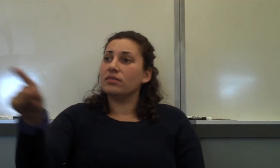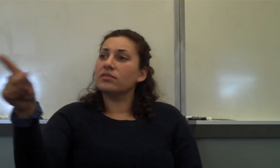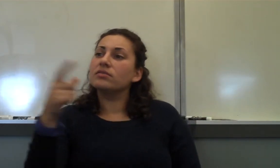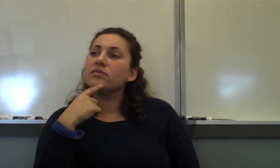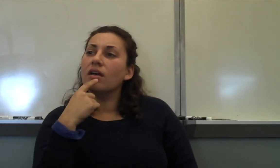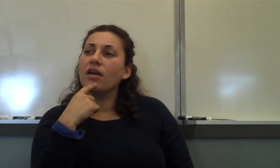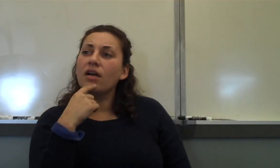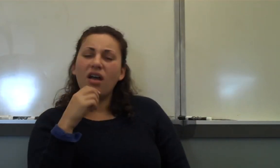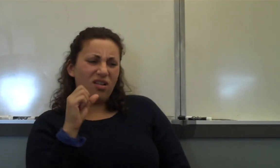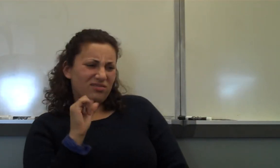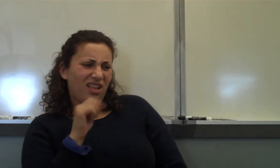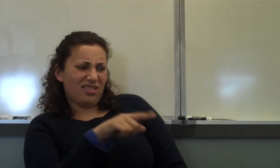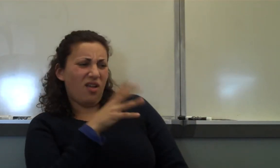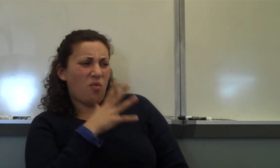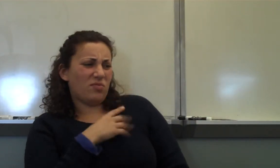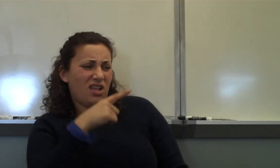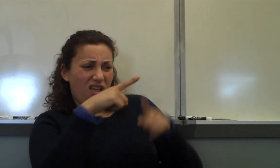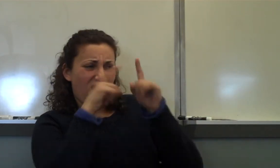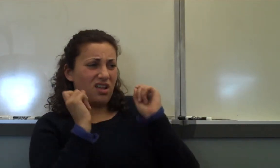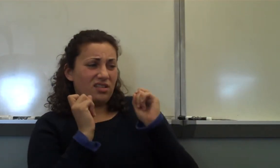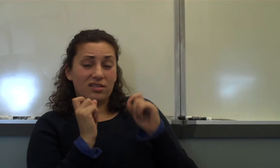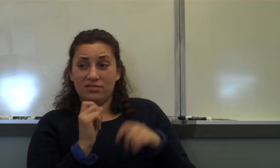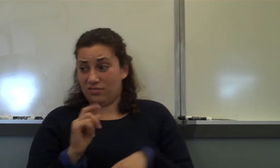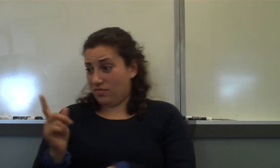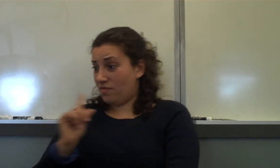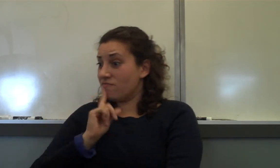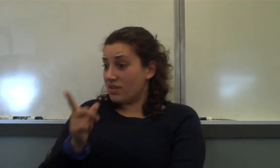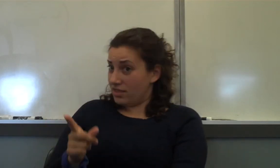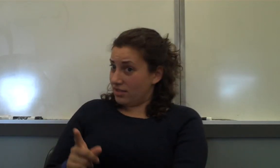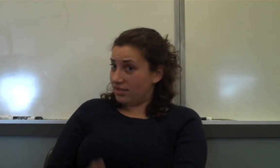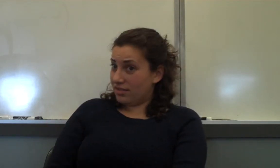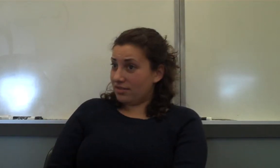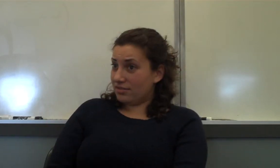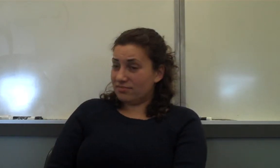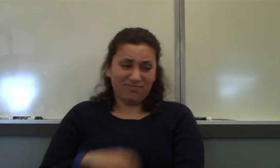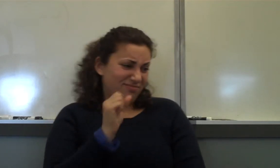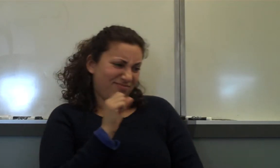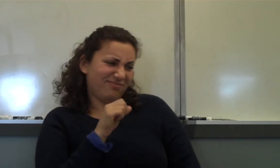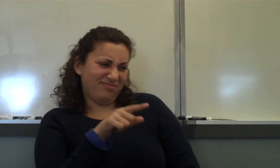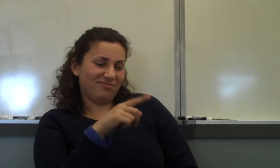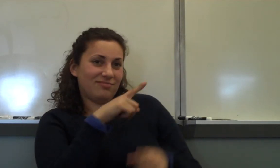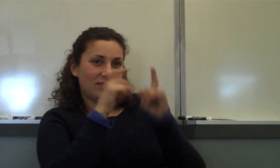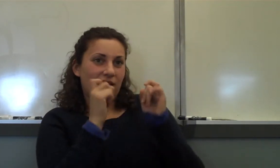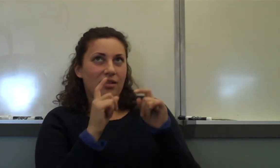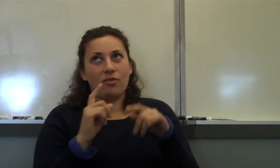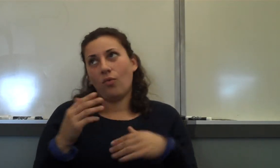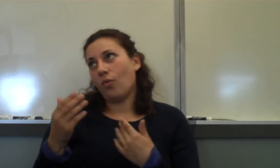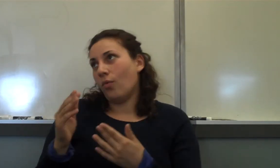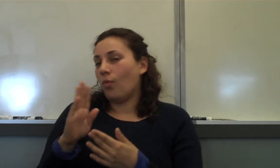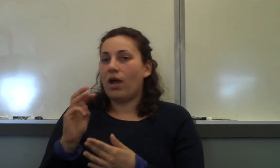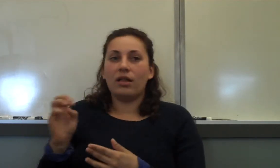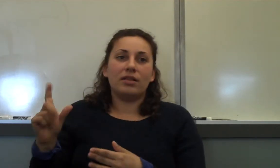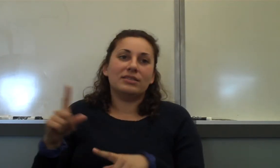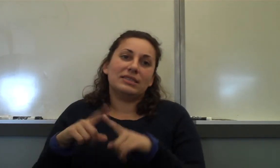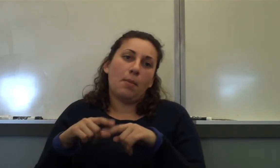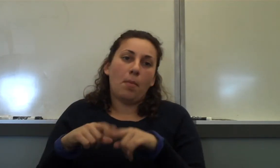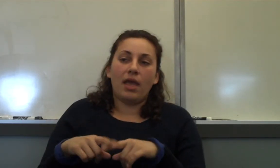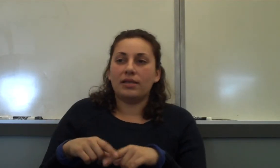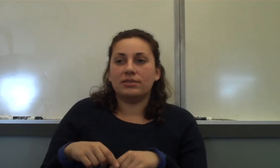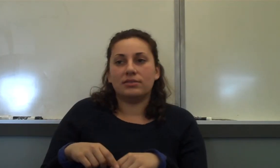She's an ugly woman. Is she really? Yeah, Okay. she's ugly. Well, beauty's in the eye of the beholder, so you know. I went there to look